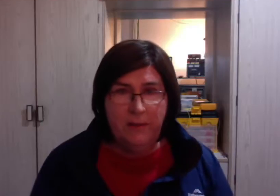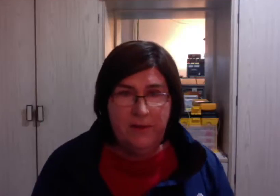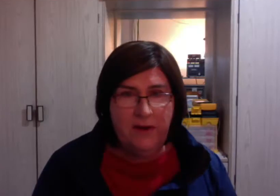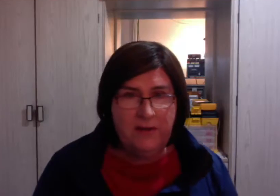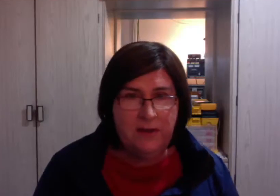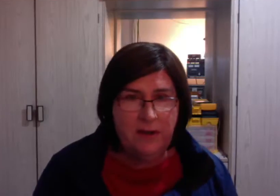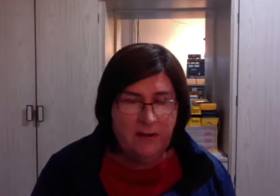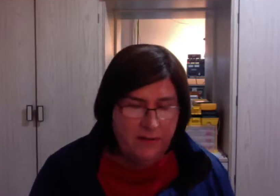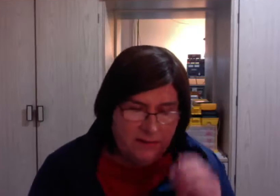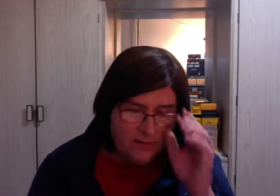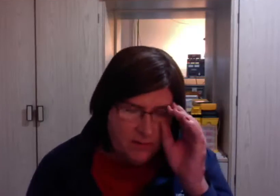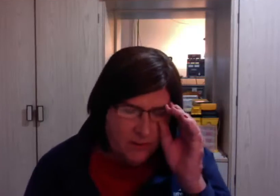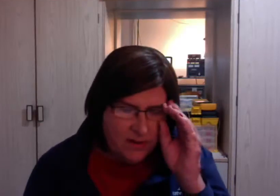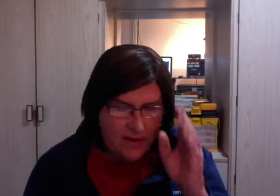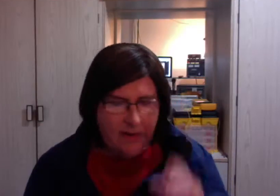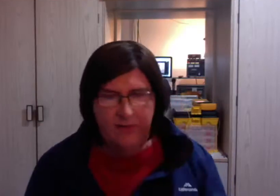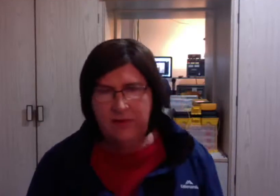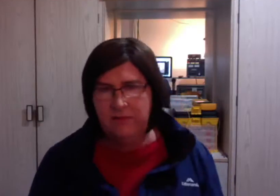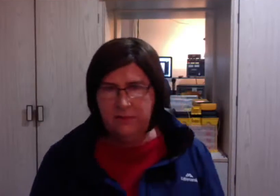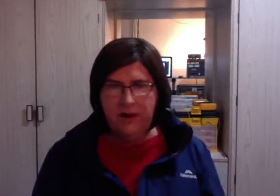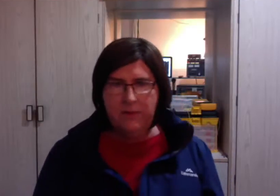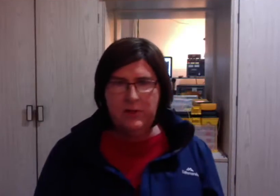Cummins engine and a 7-speed Allison transmission,